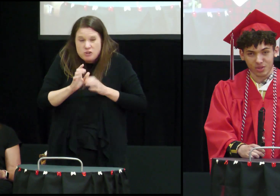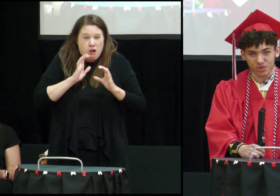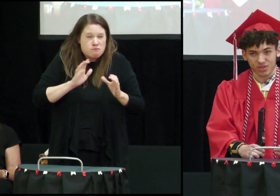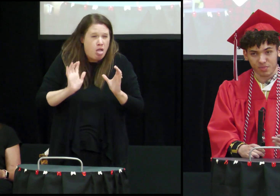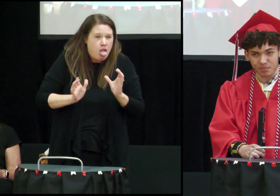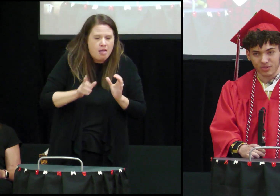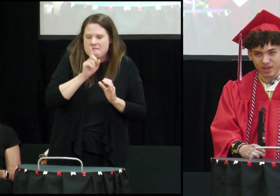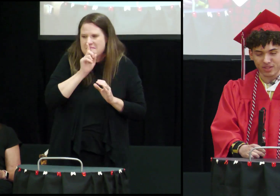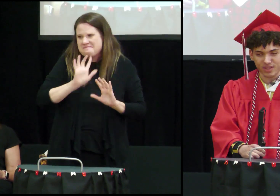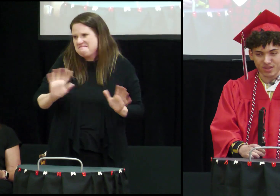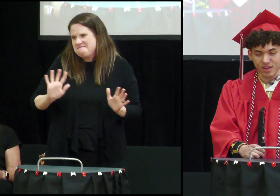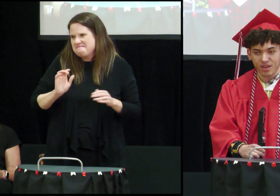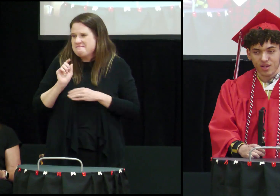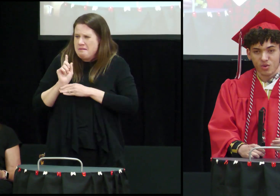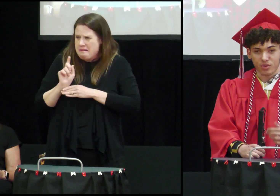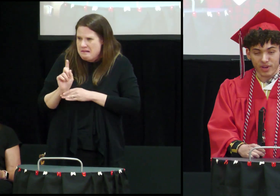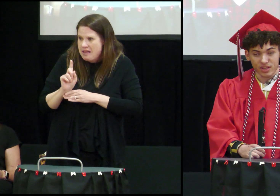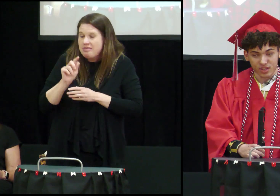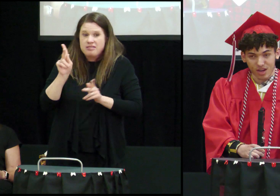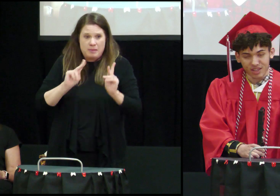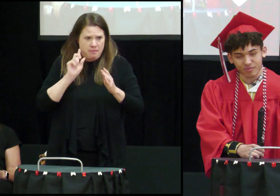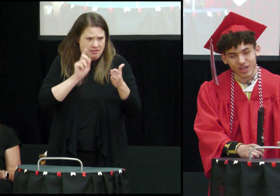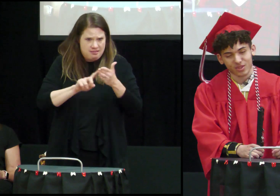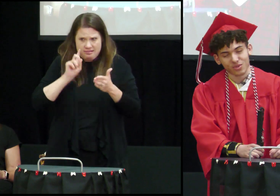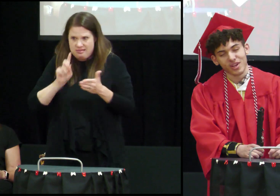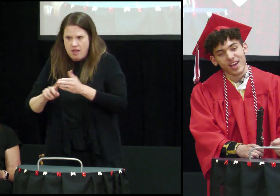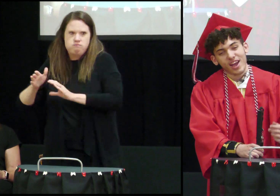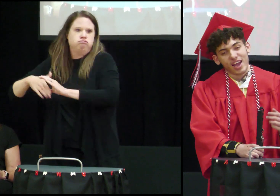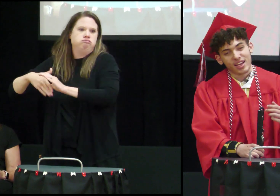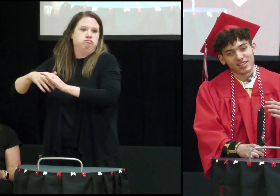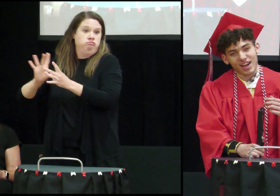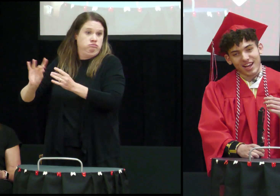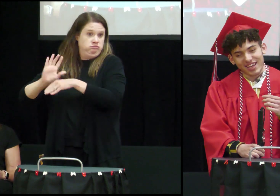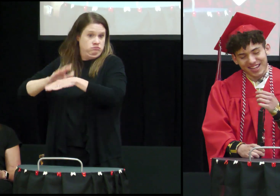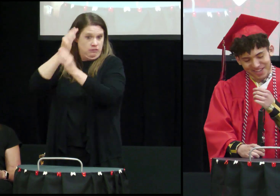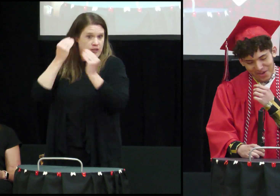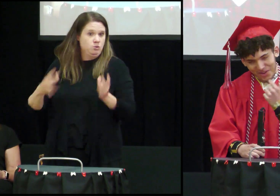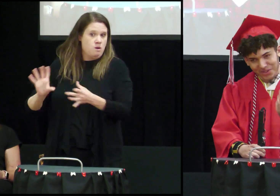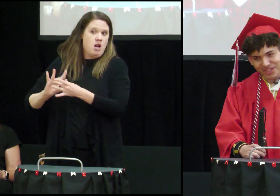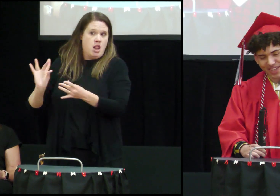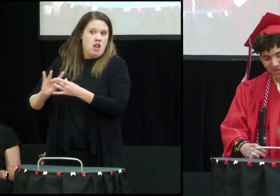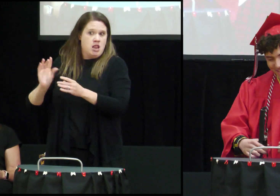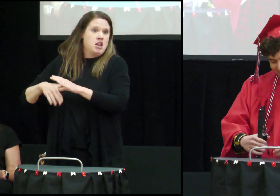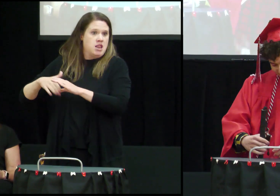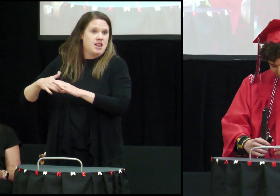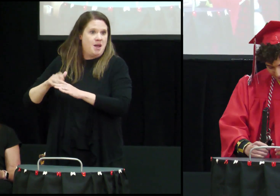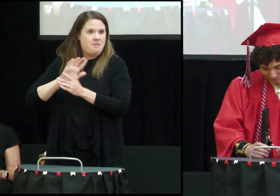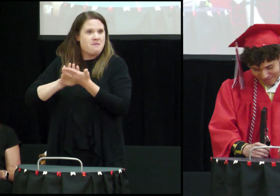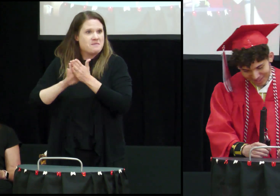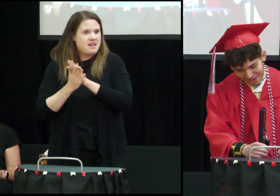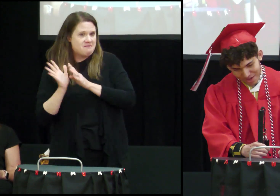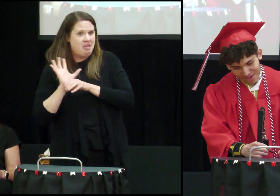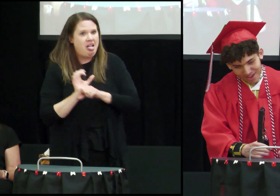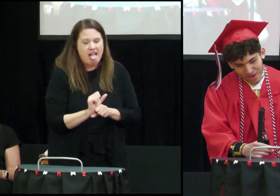to the people around here, who are very talkative, mind you, and I learned to love it here.